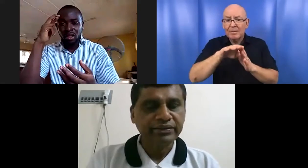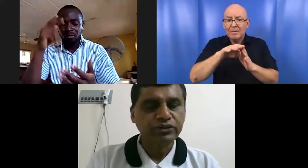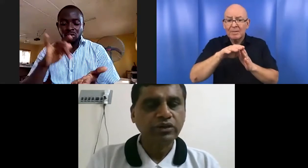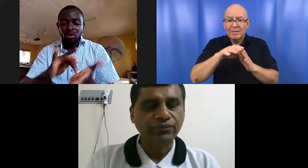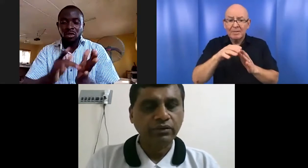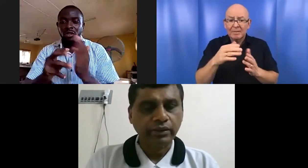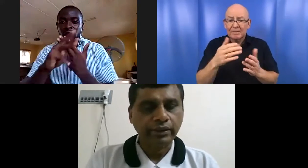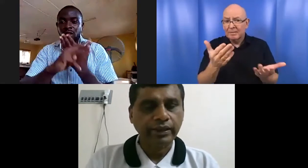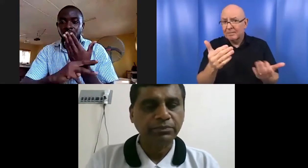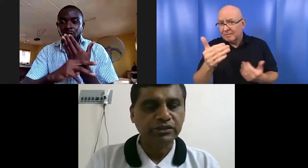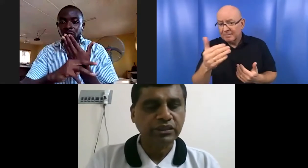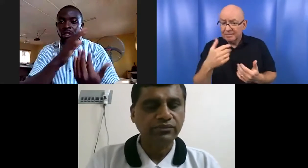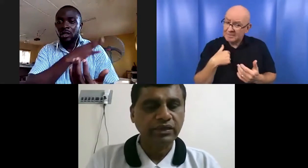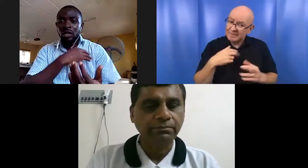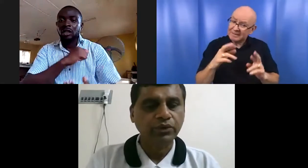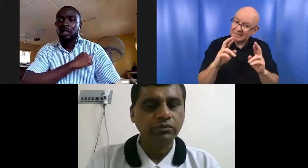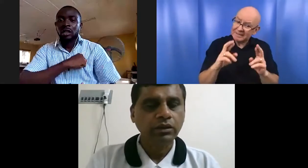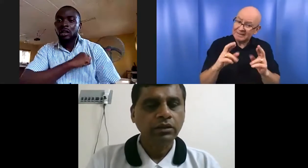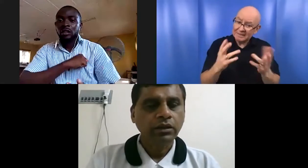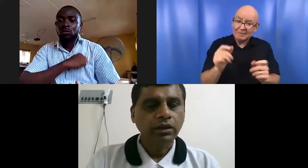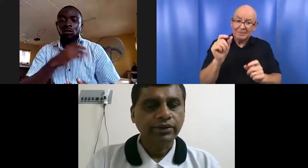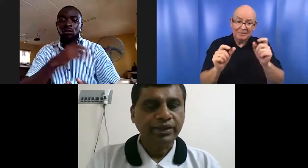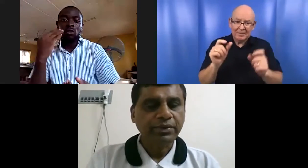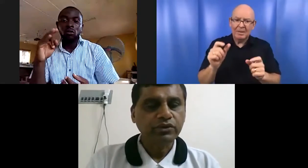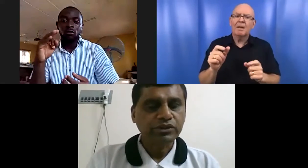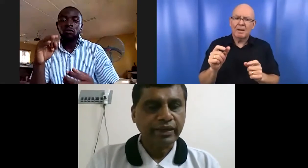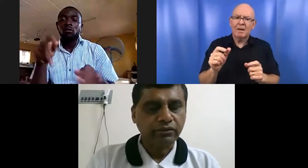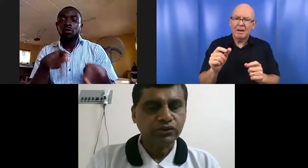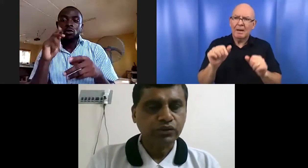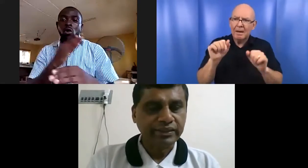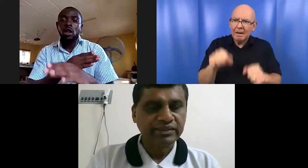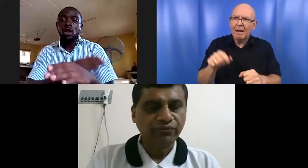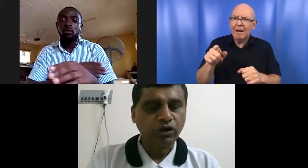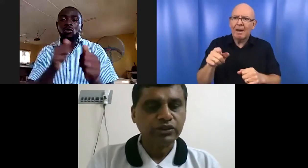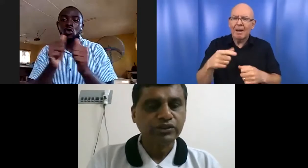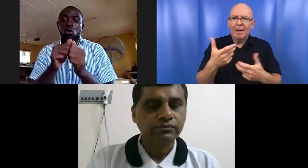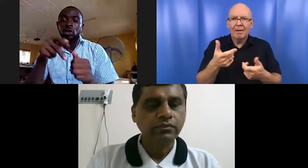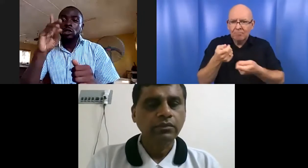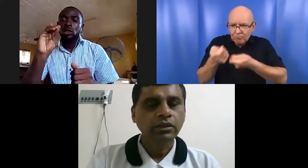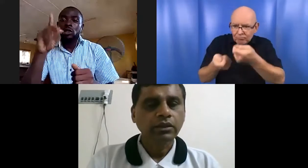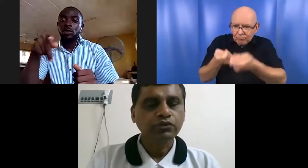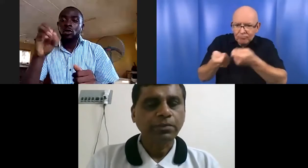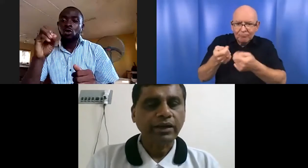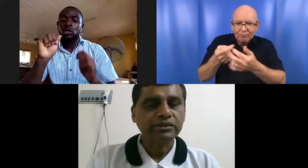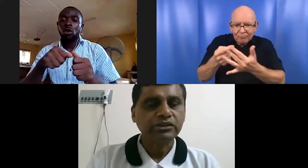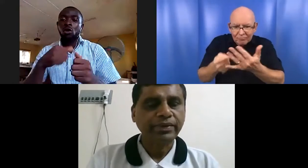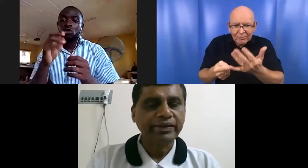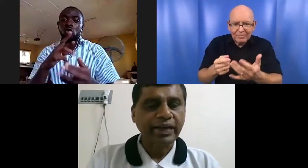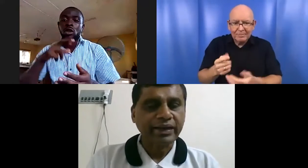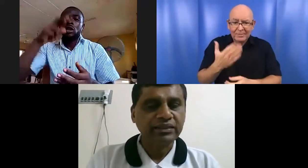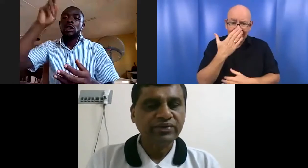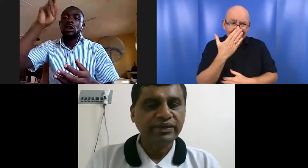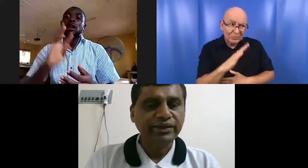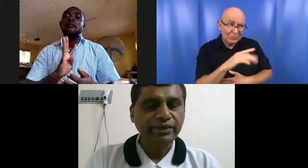the attitude of the health personnel will improve. The DPOs can also raise their voice to